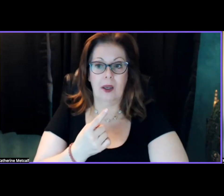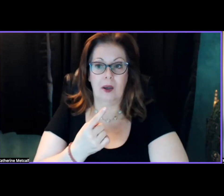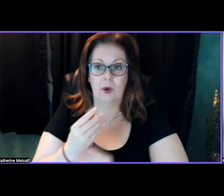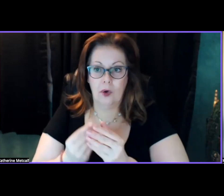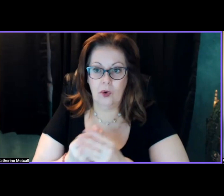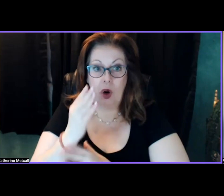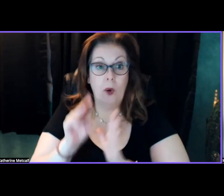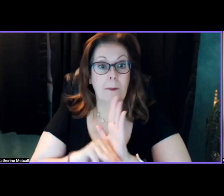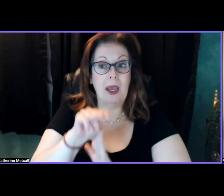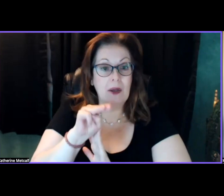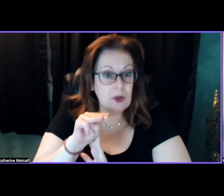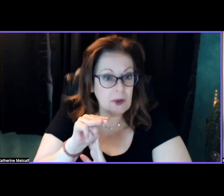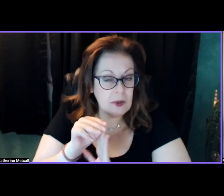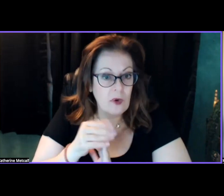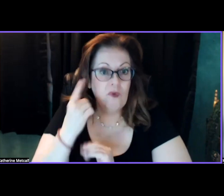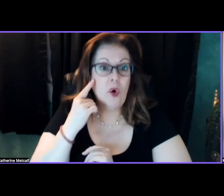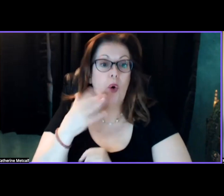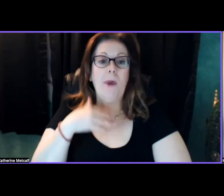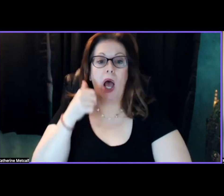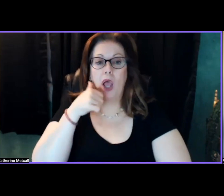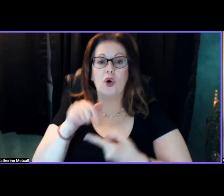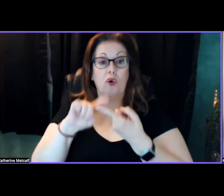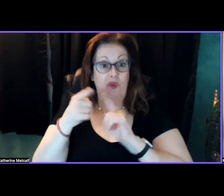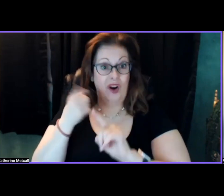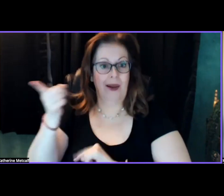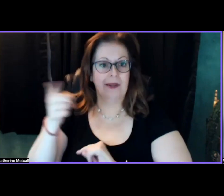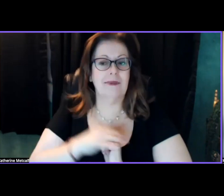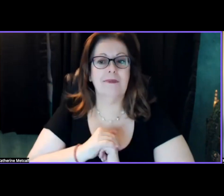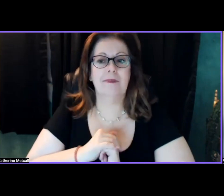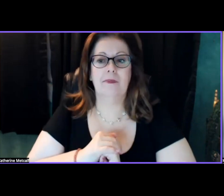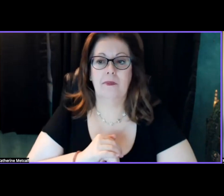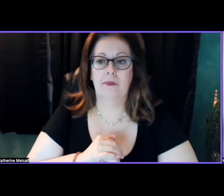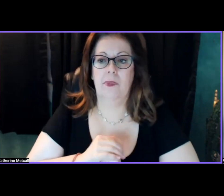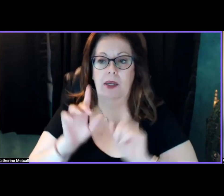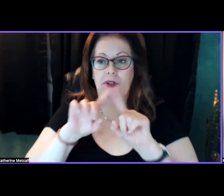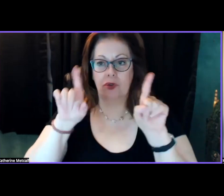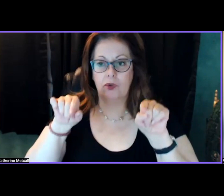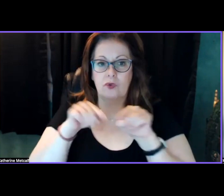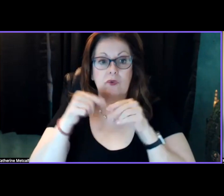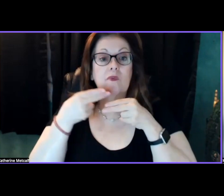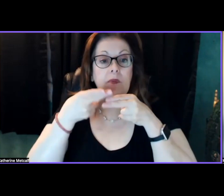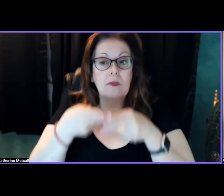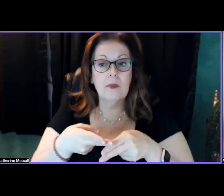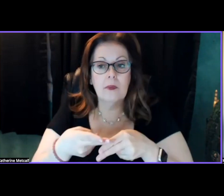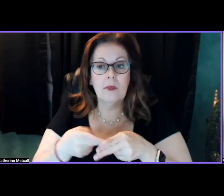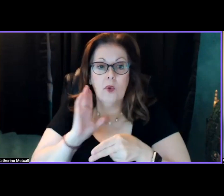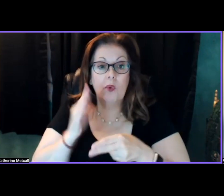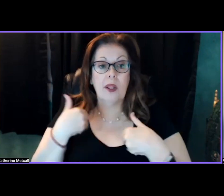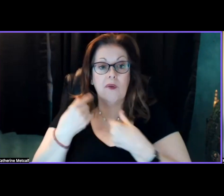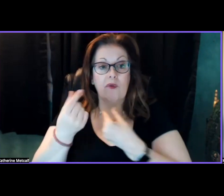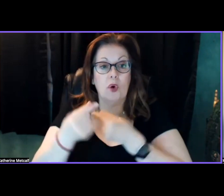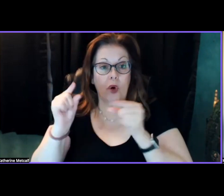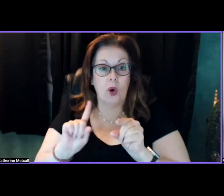Maturation, and it's for my girlfriend. There's an epigraph called We'll Have a Garden Where I Grow You